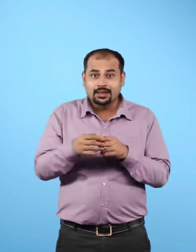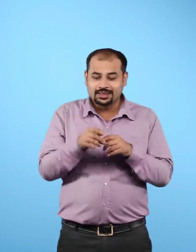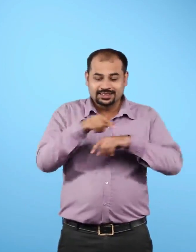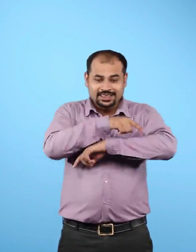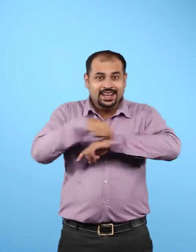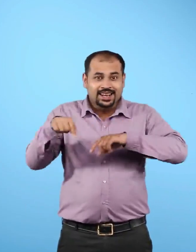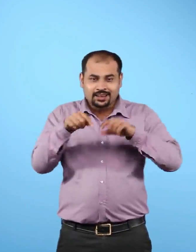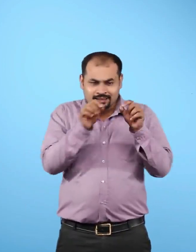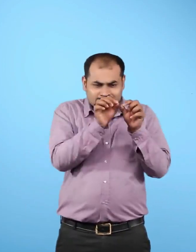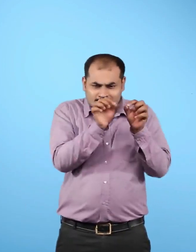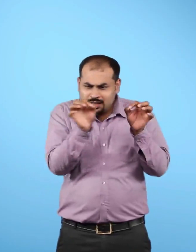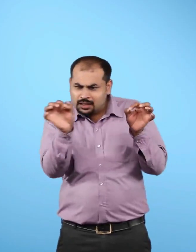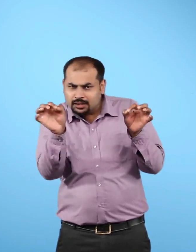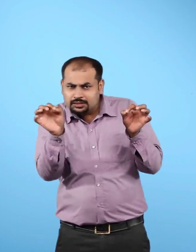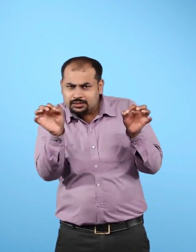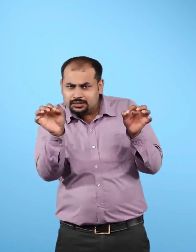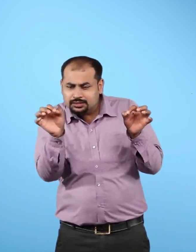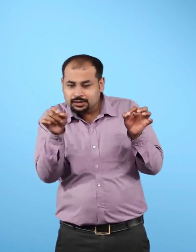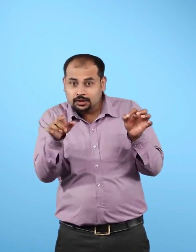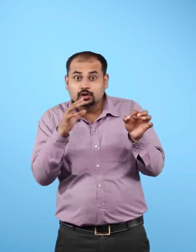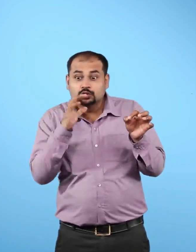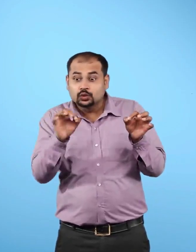Now measure the tails.